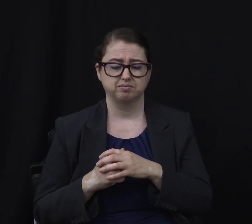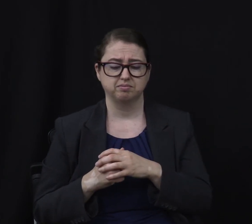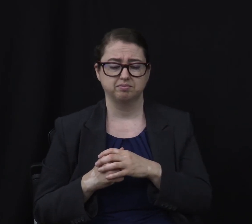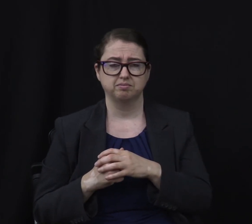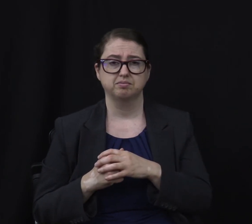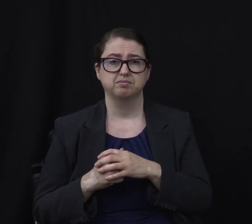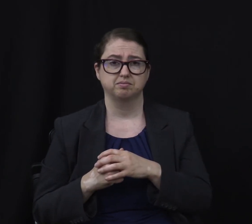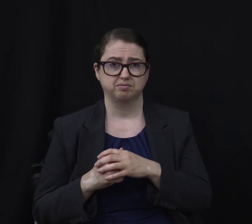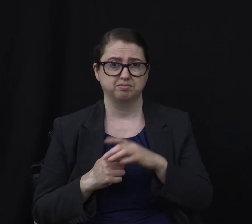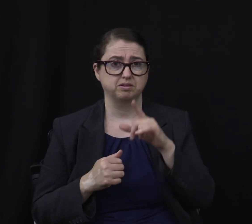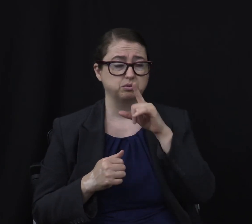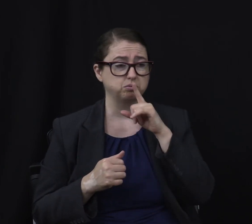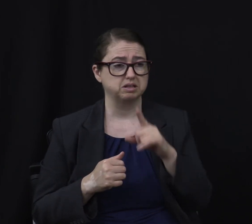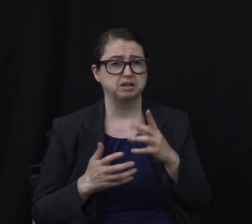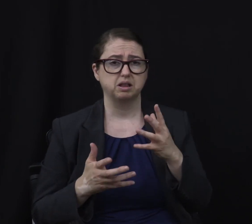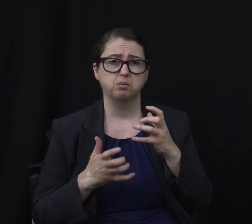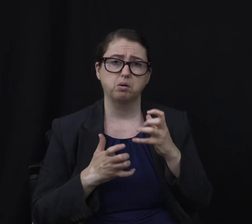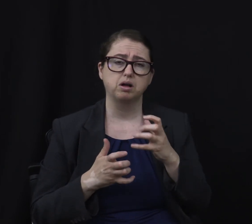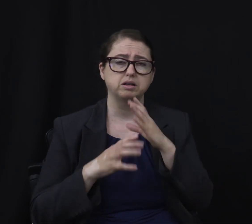harmony.